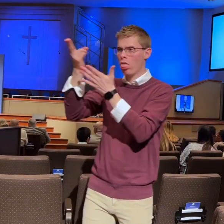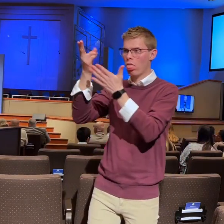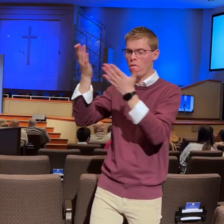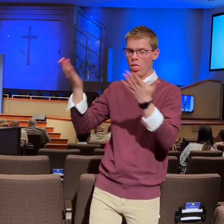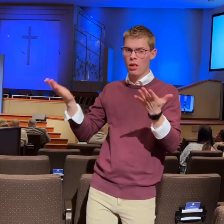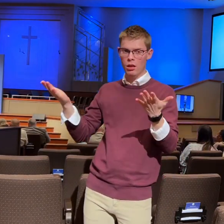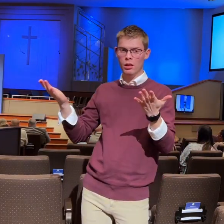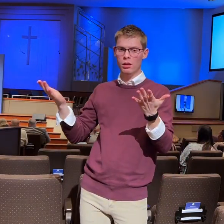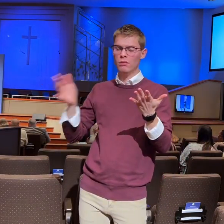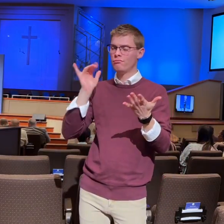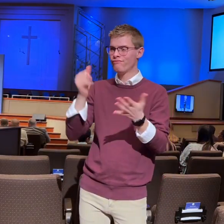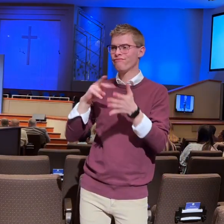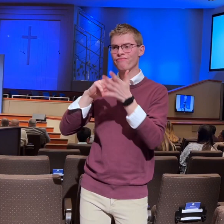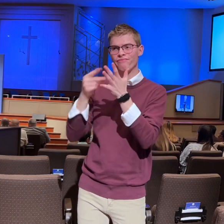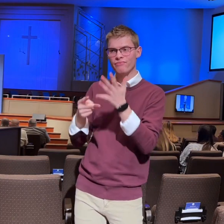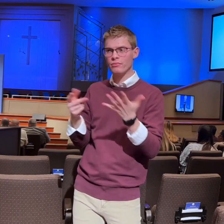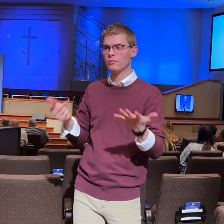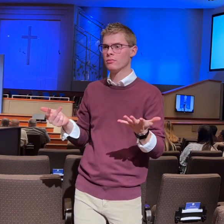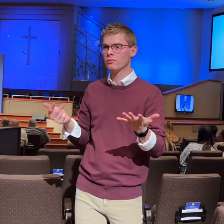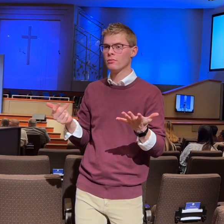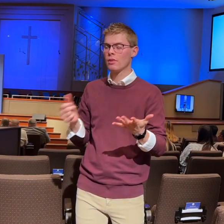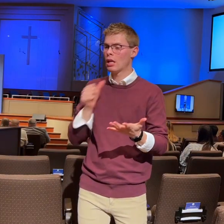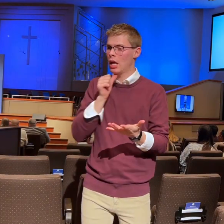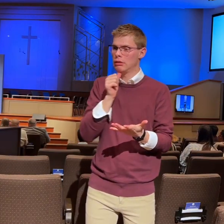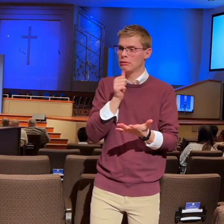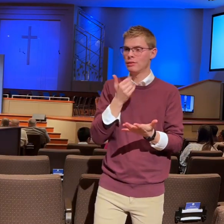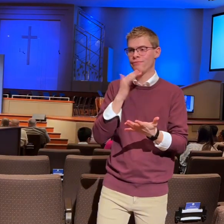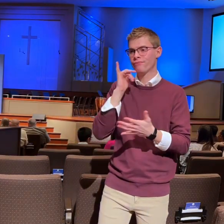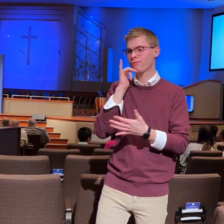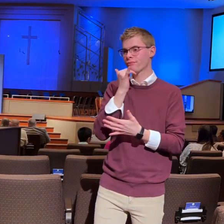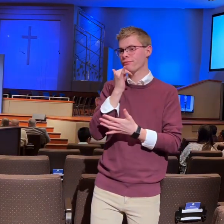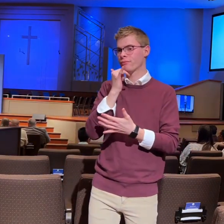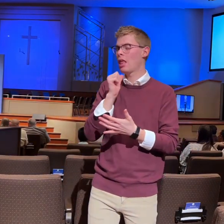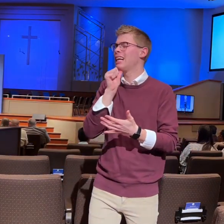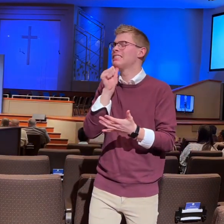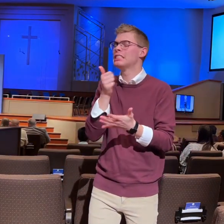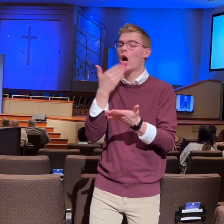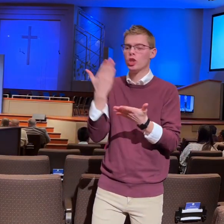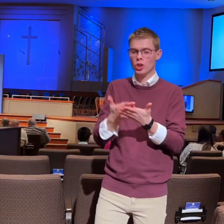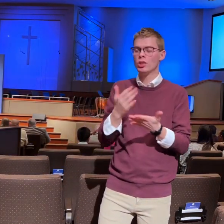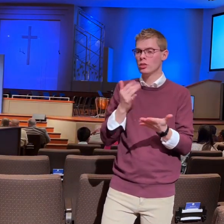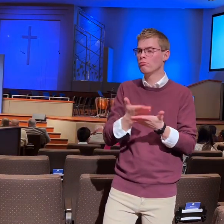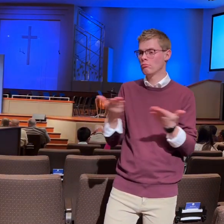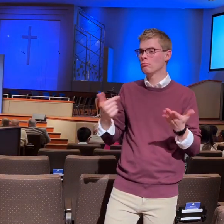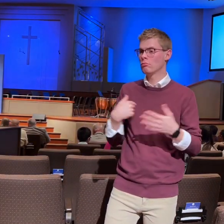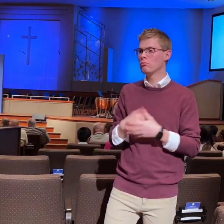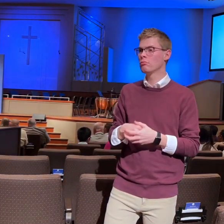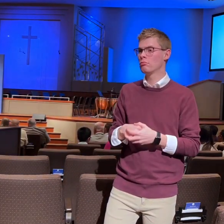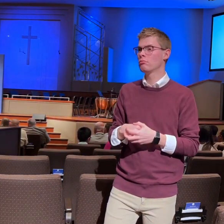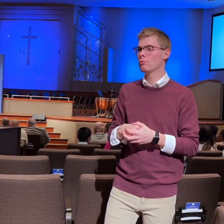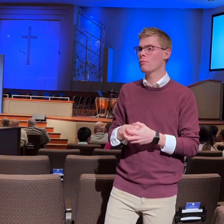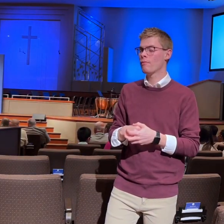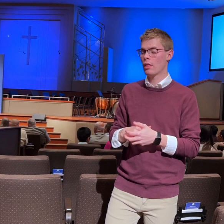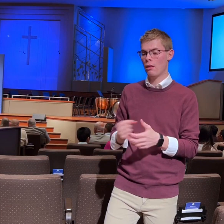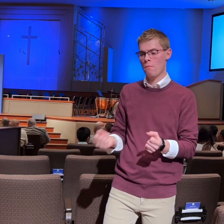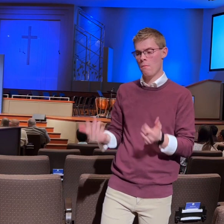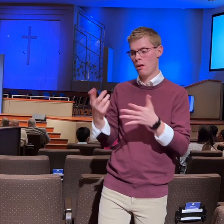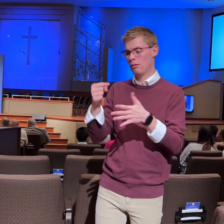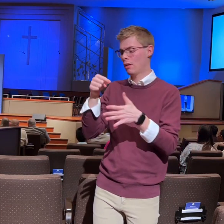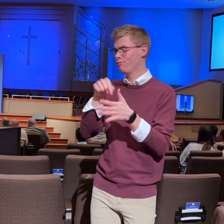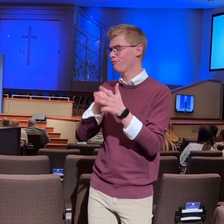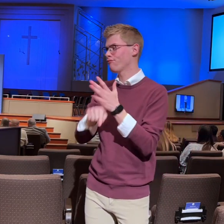Word. By the way, sometimes we say, well, so-and-so just quit going to church. Can I tell you, it's oftentimes much deeper than that.